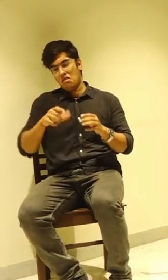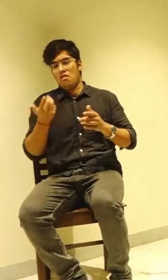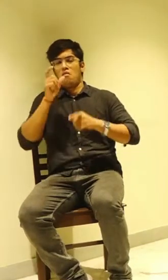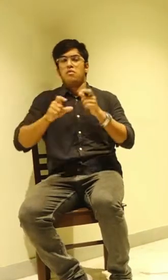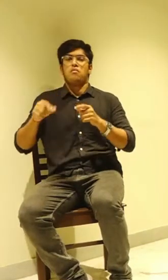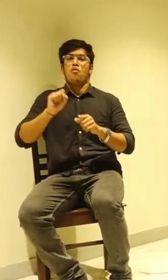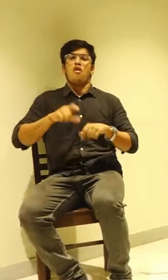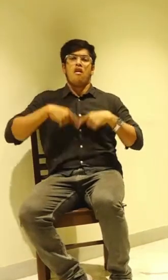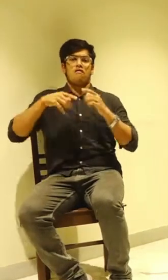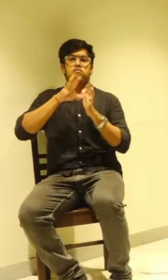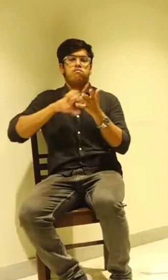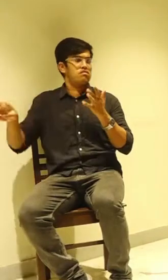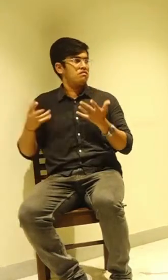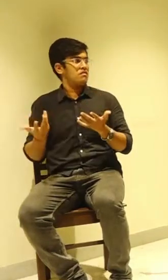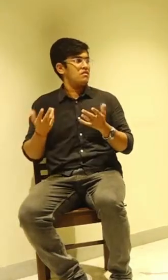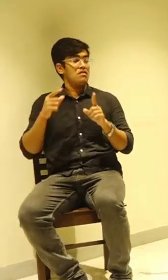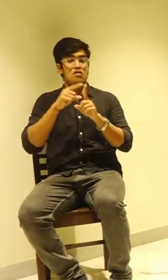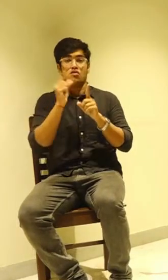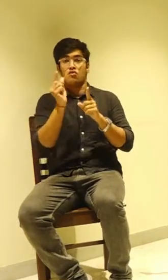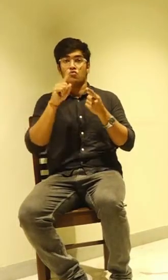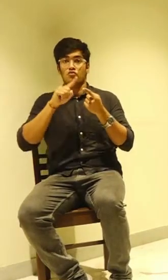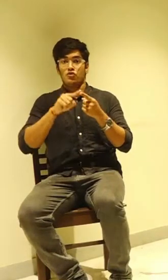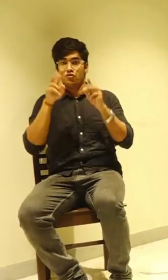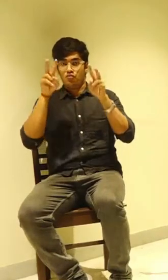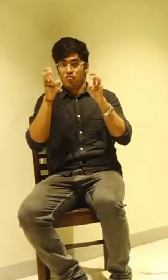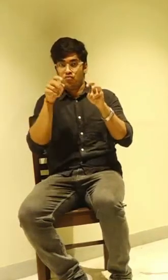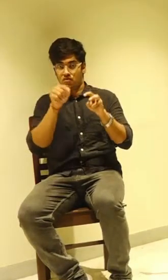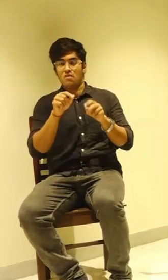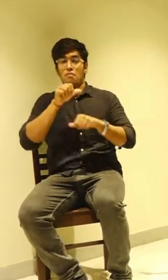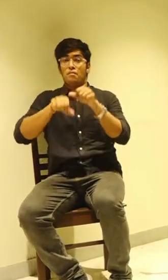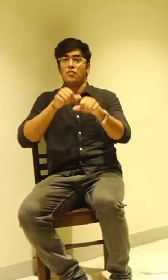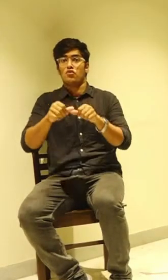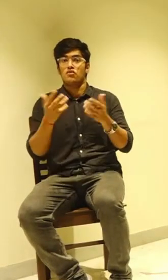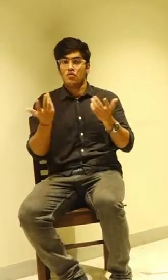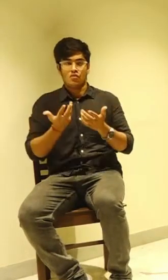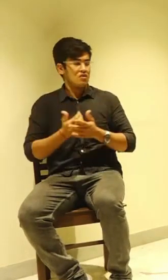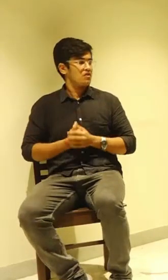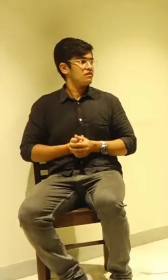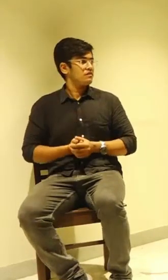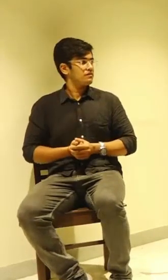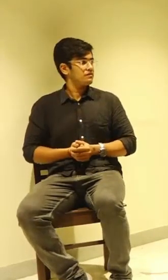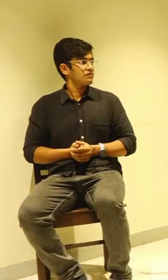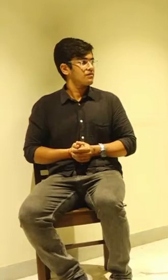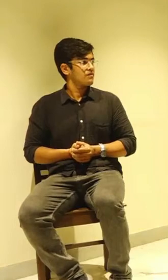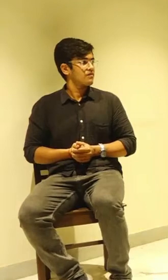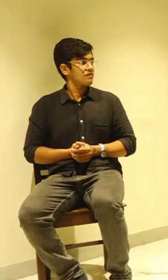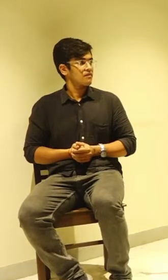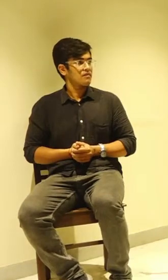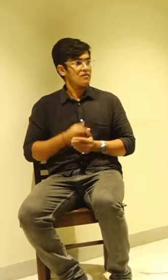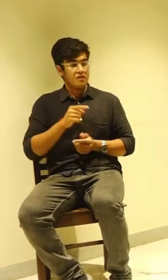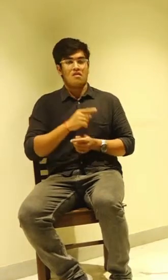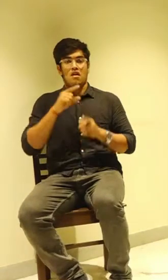procedure. What due process does, and here the word due plays a good amount of lifts quite a bit of